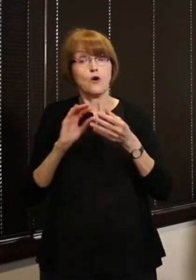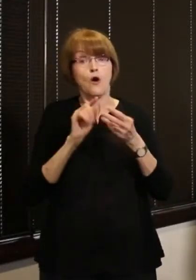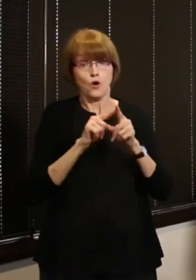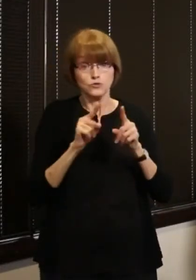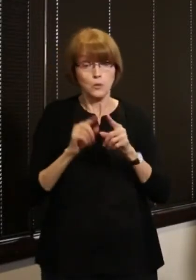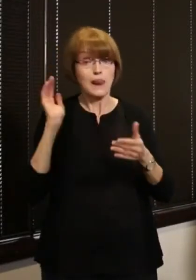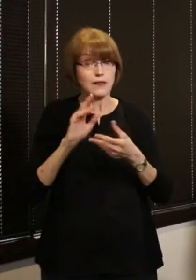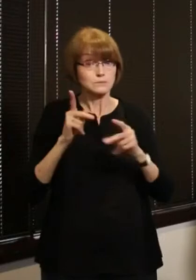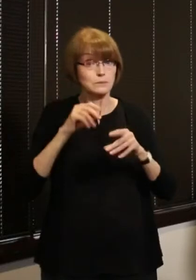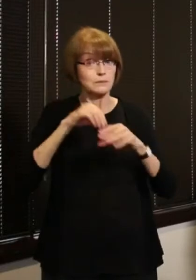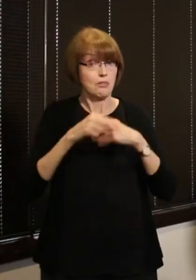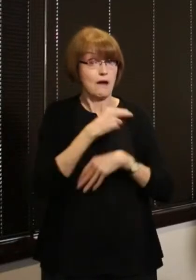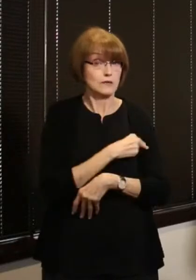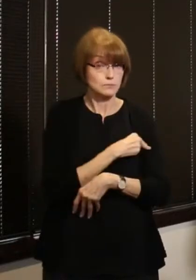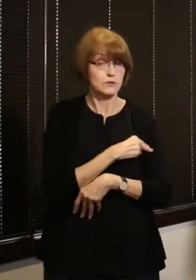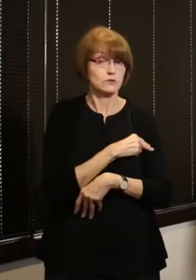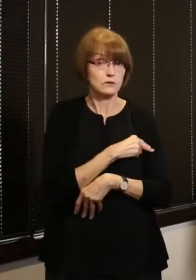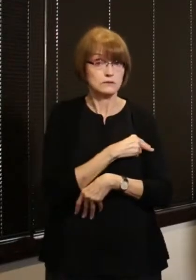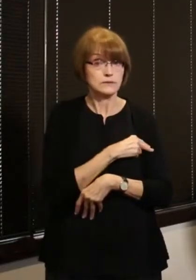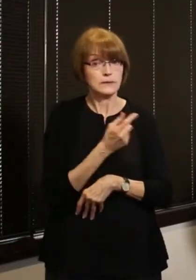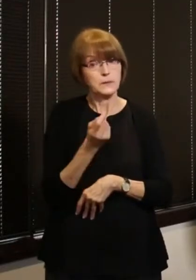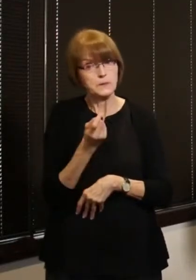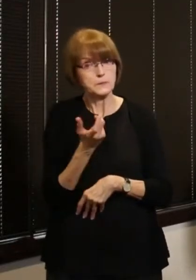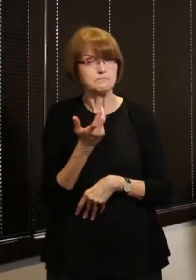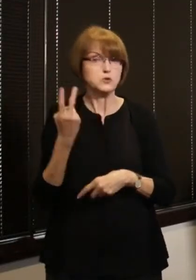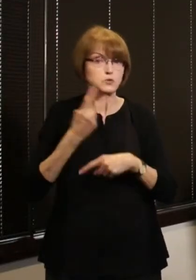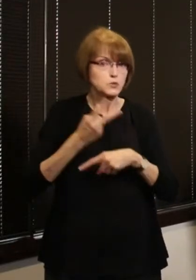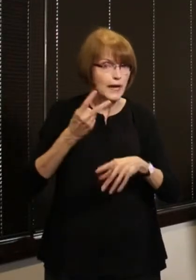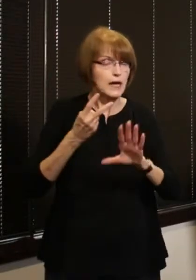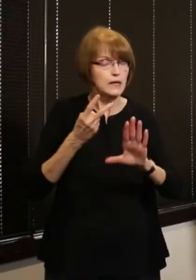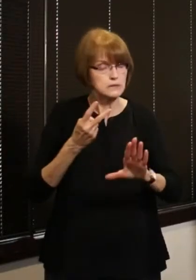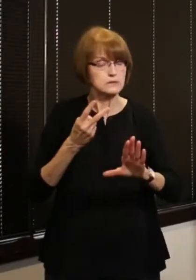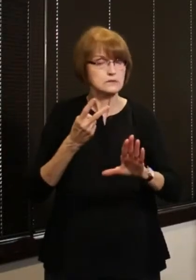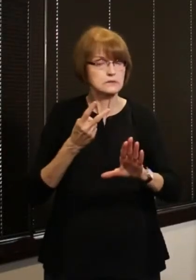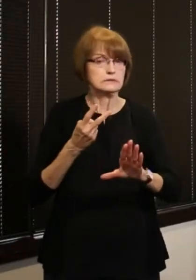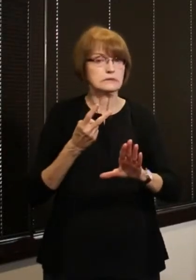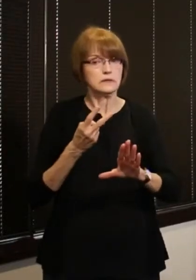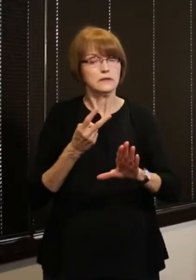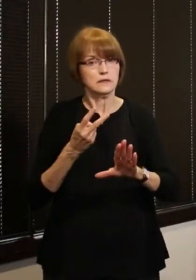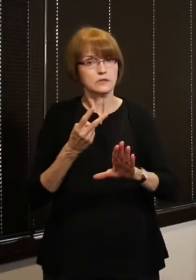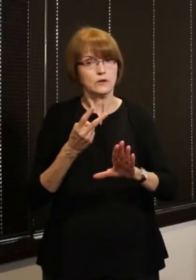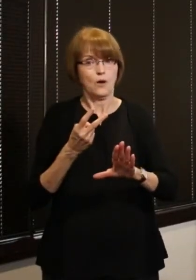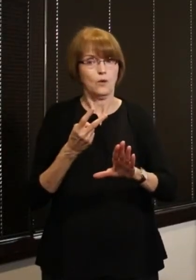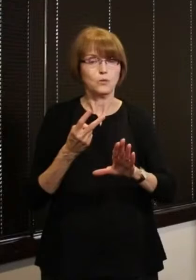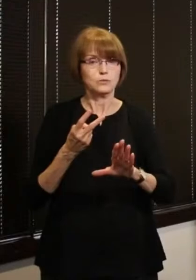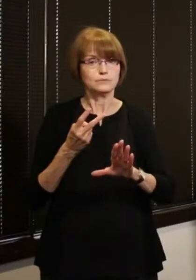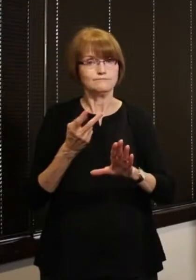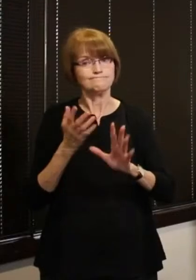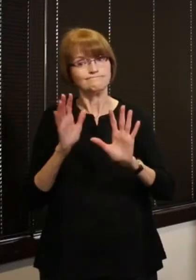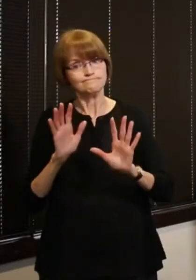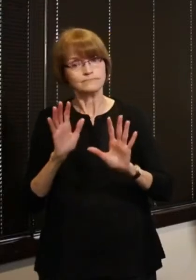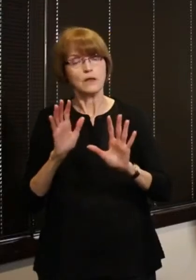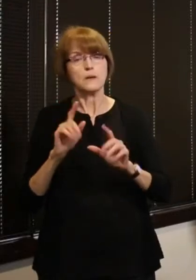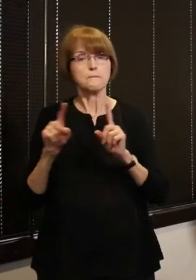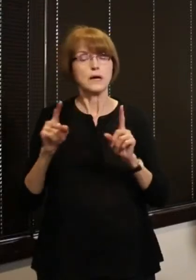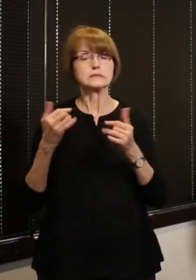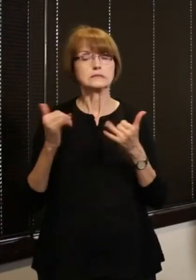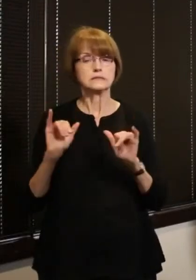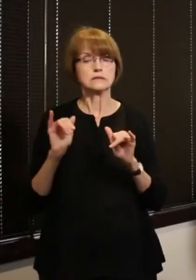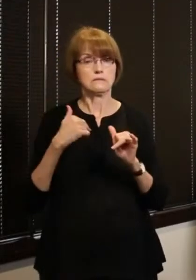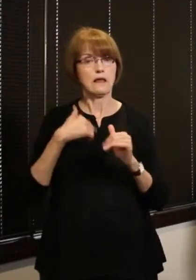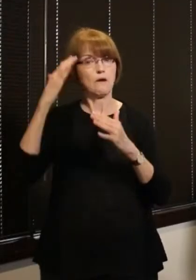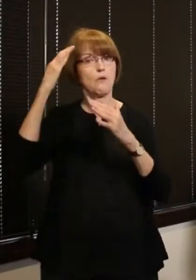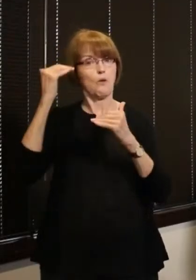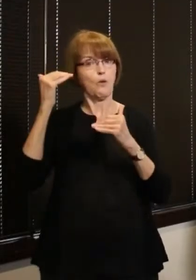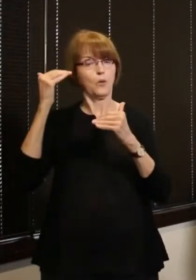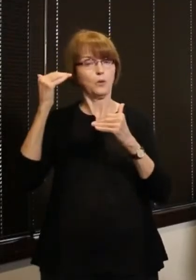data, even though it's just a couple of days, so I don't want to over promise anything. But I'm hopeful